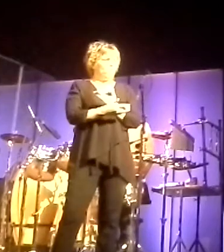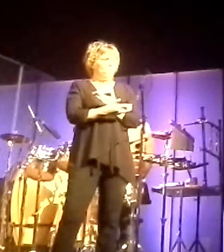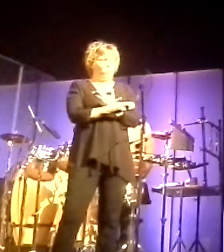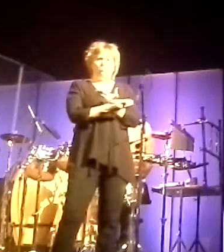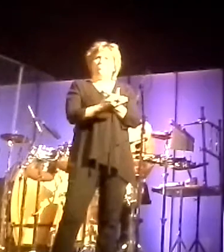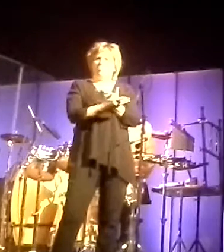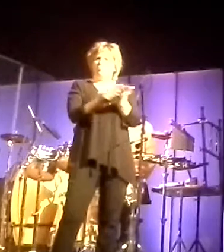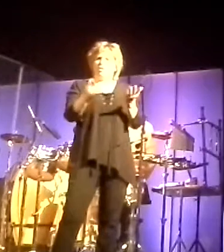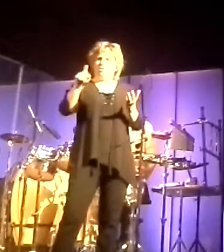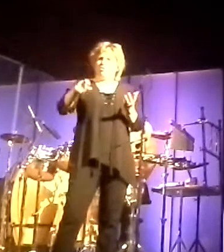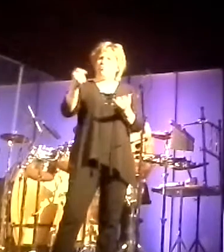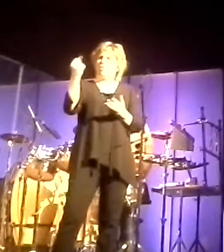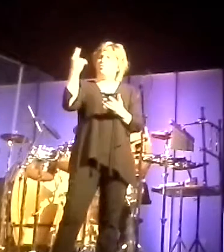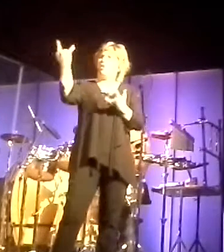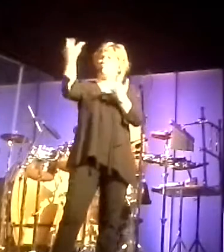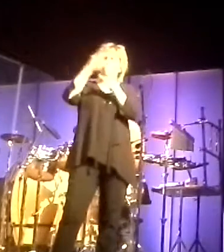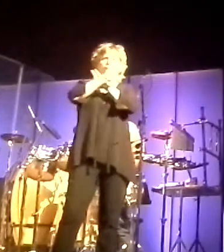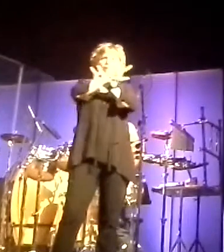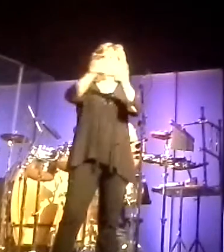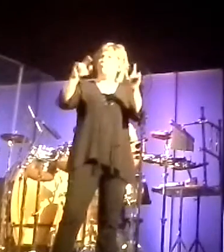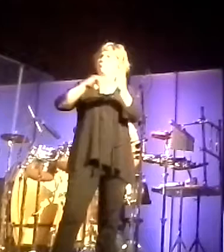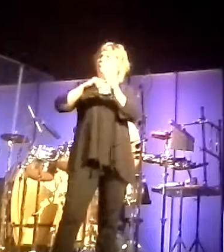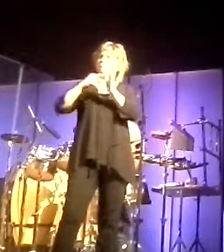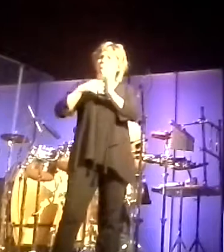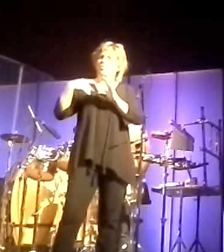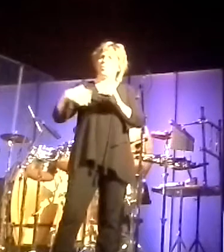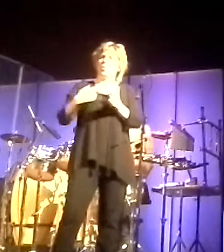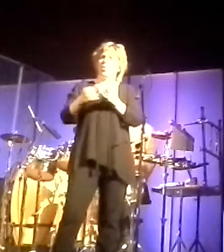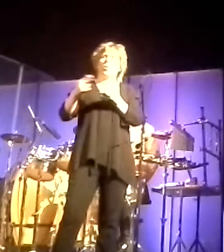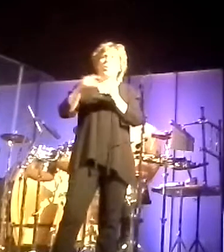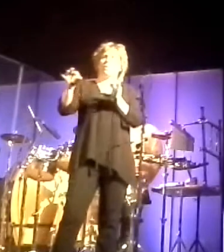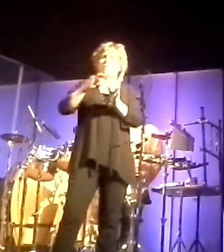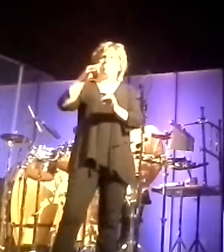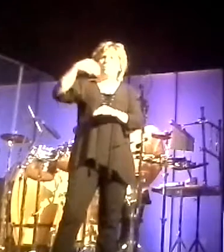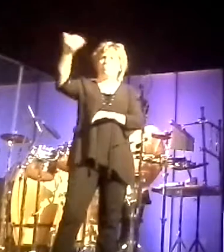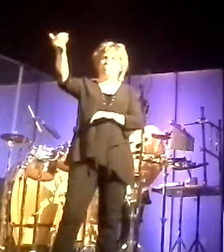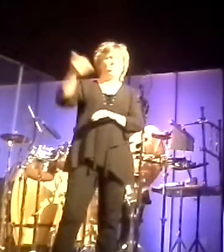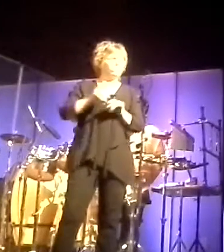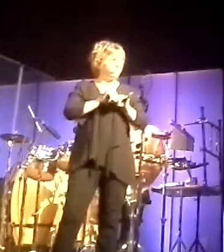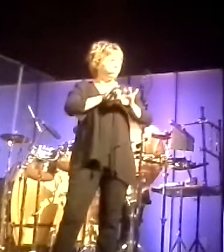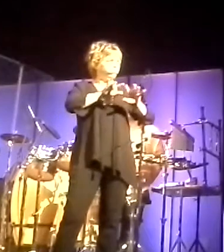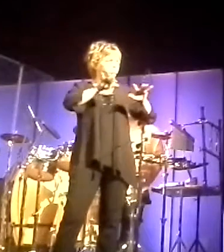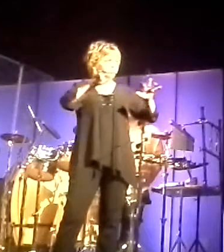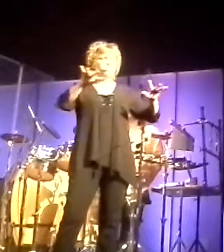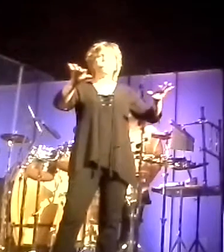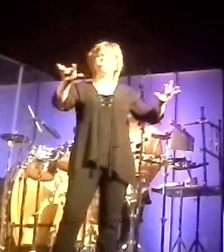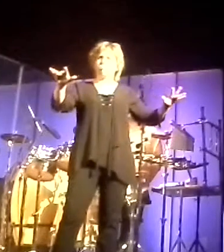how much you love us. Holy Spirit, we invite you to this place.